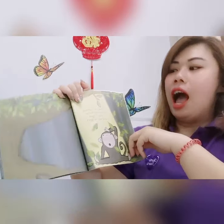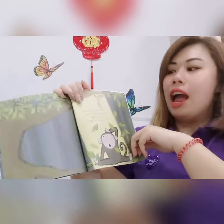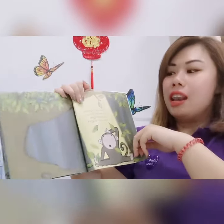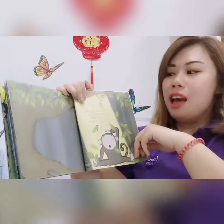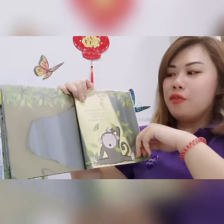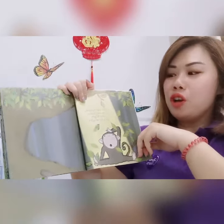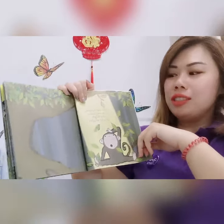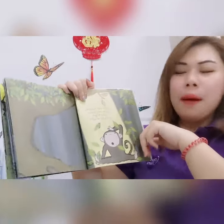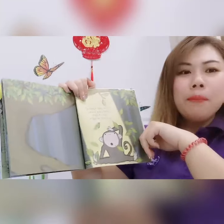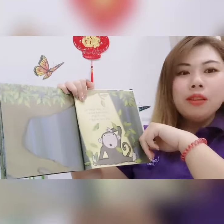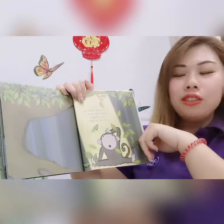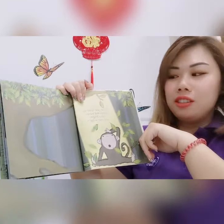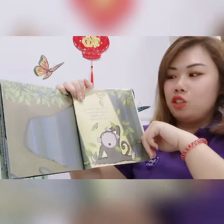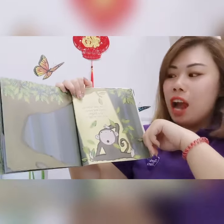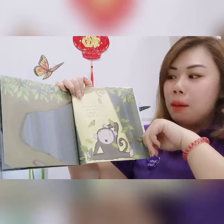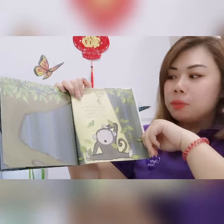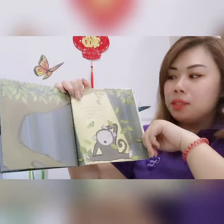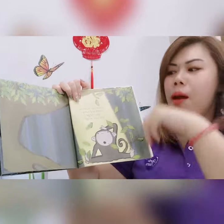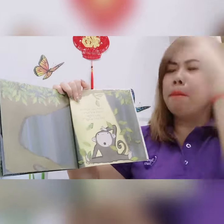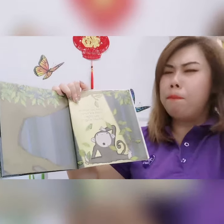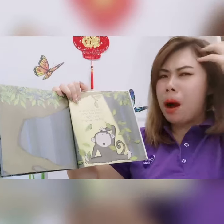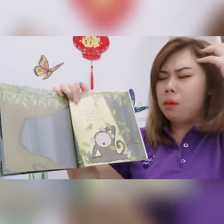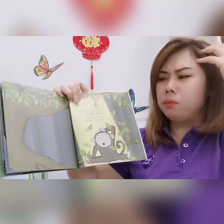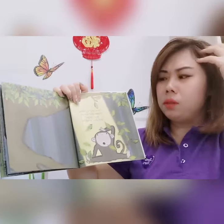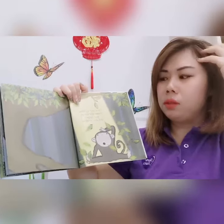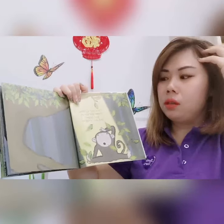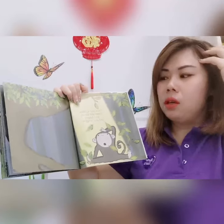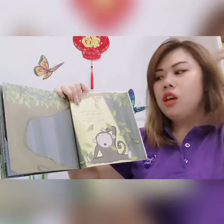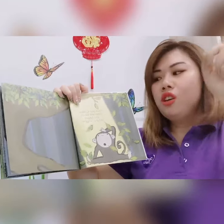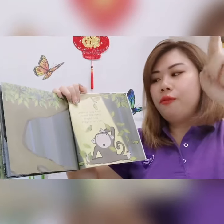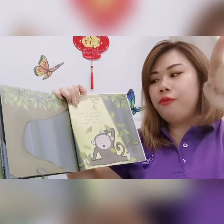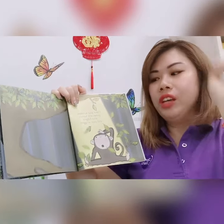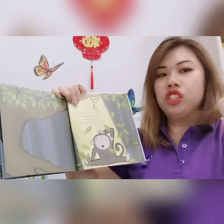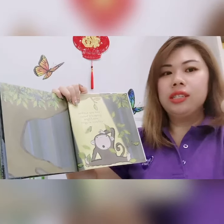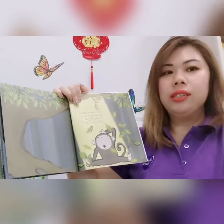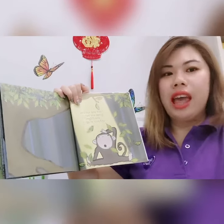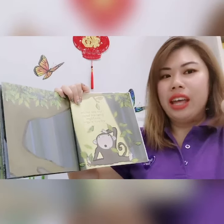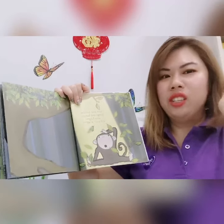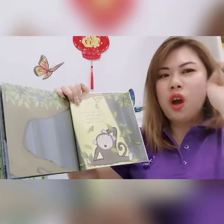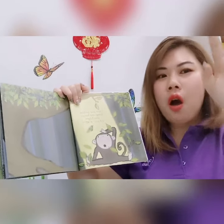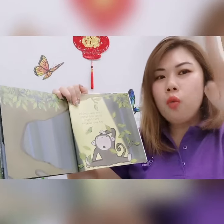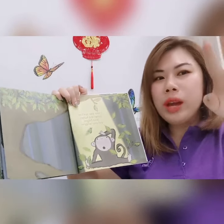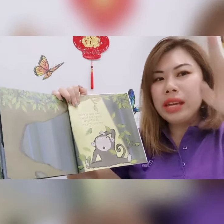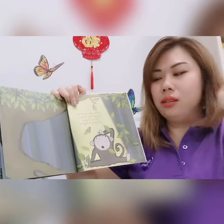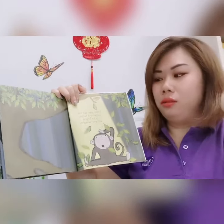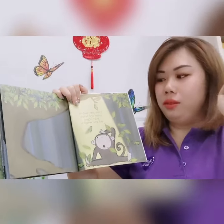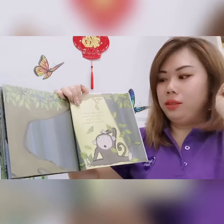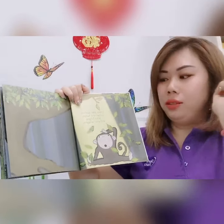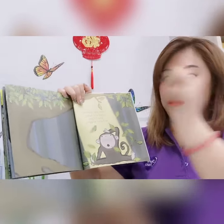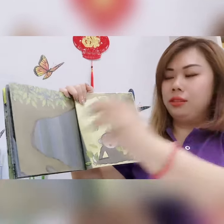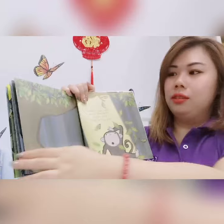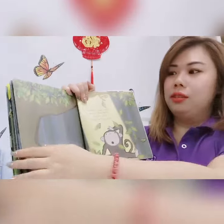I love your tumbles, jumps, and bumps, your fidgets and your wiggles.